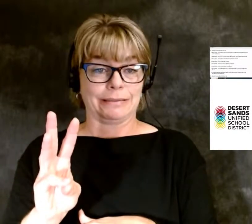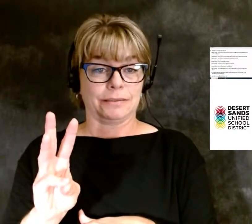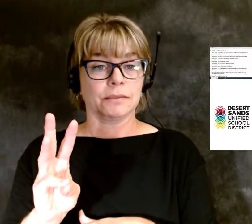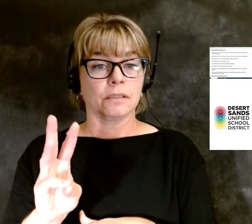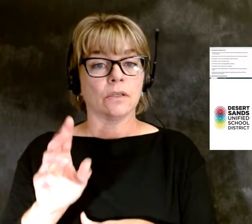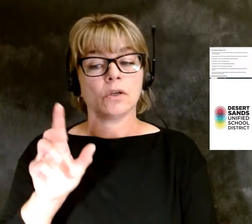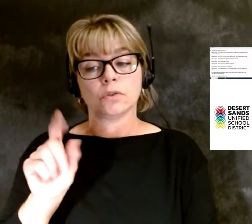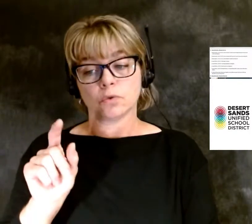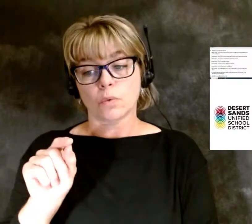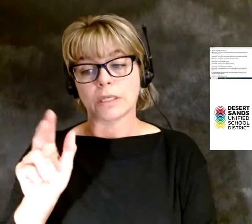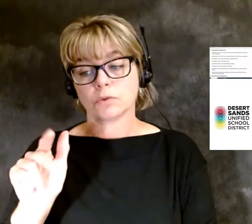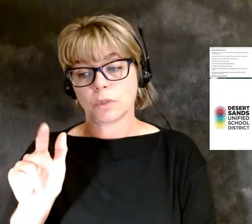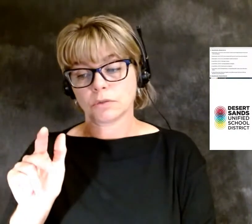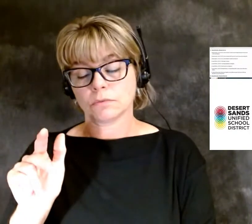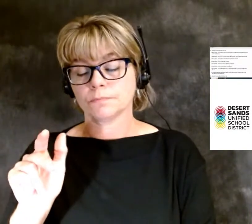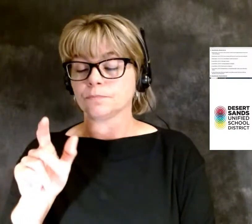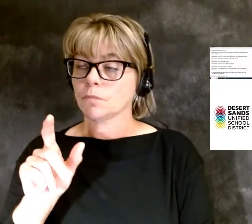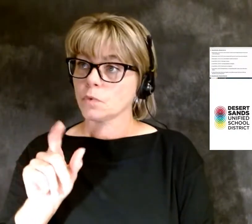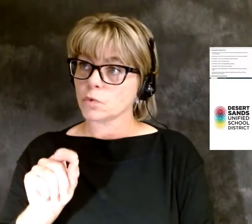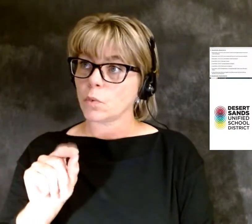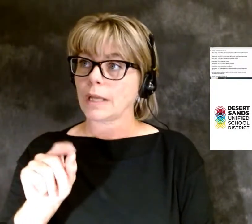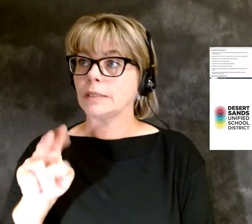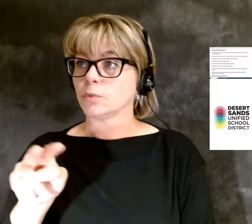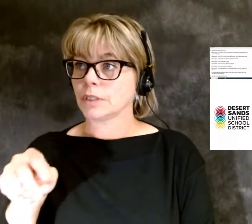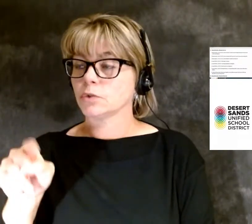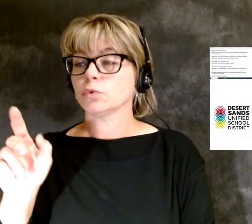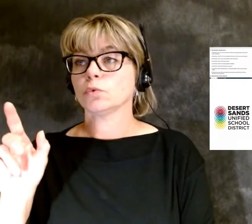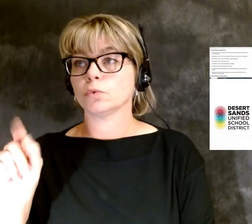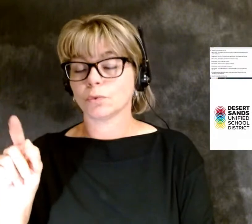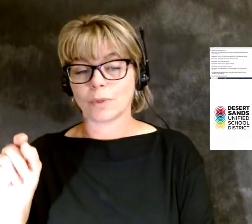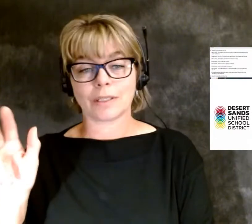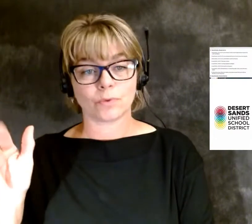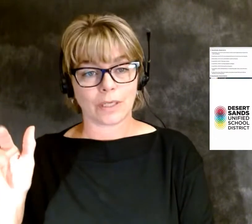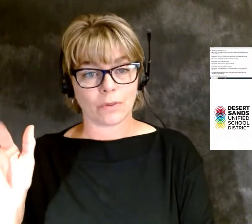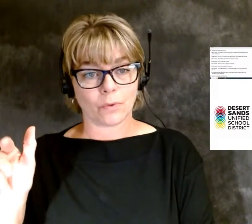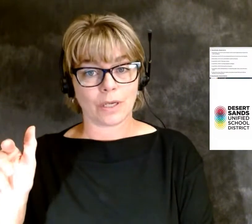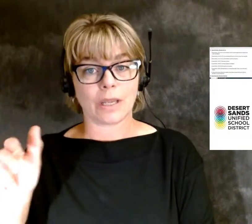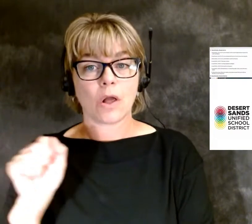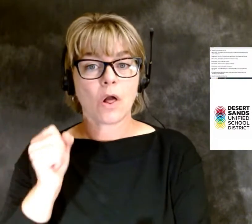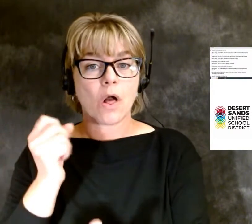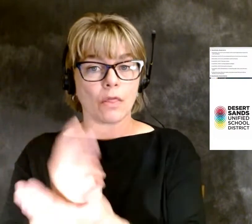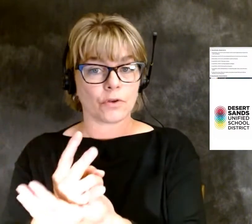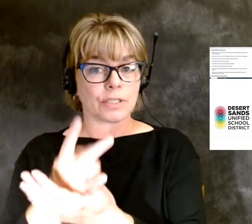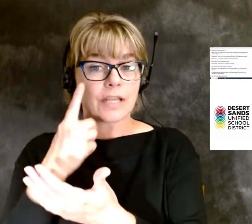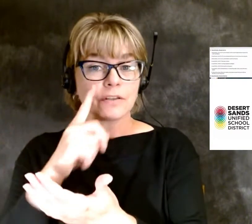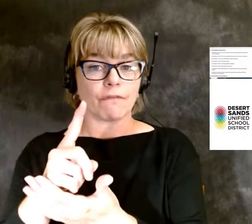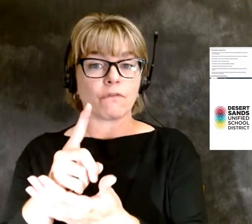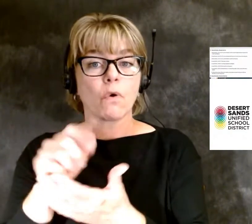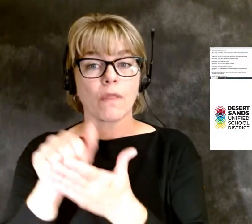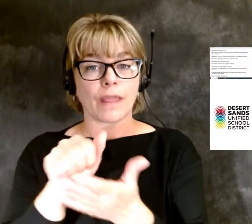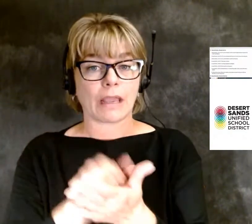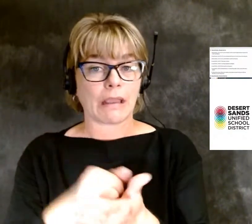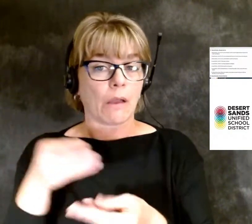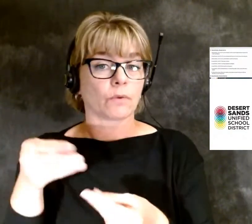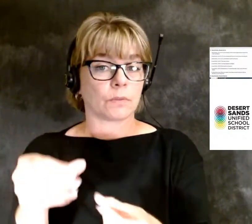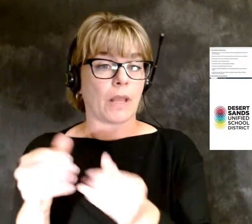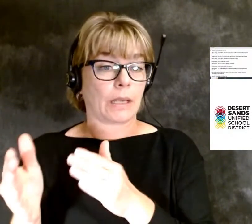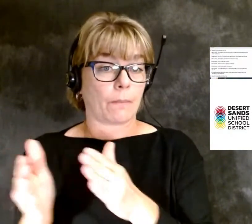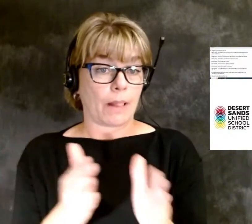36-2022-2023. Authorization for the Education Protection Account Spending Plan. Is there a motion to approve this